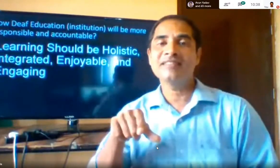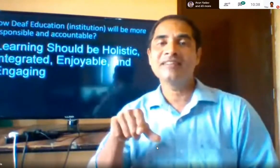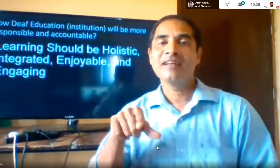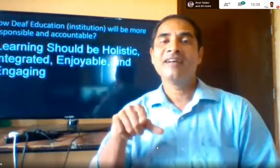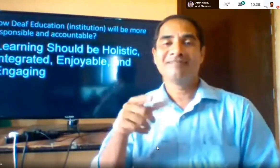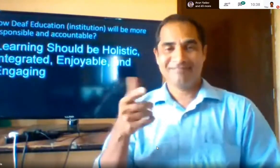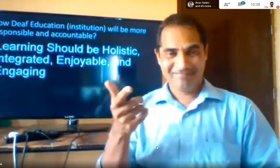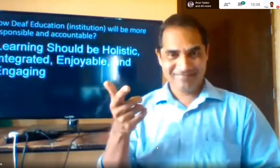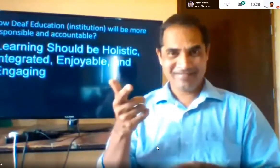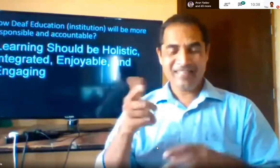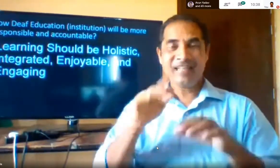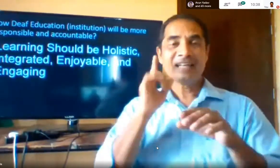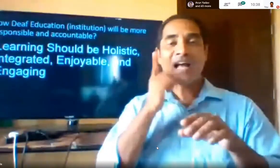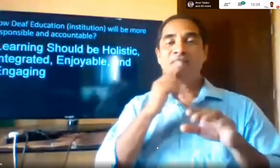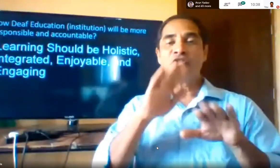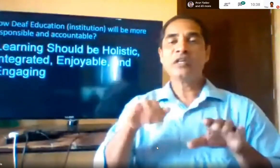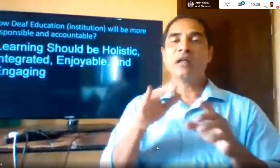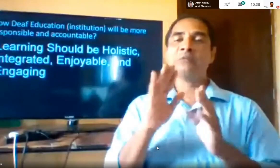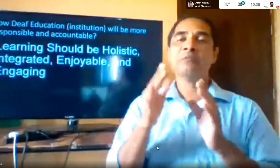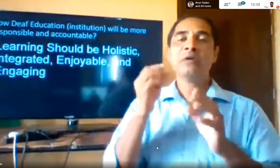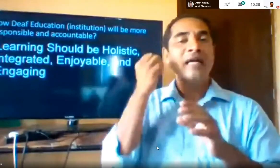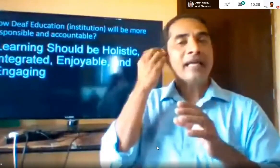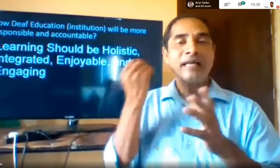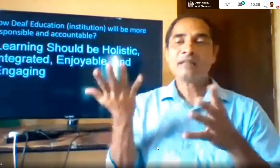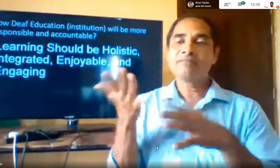But we have to focus more on